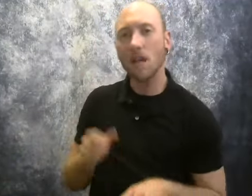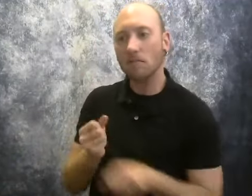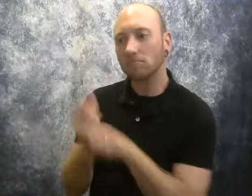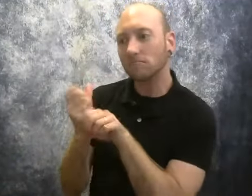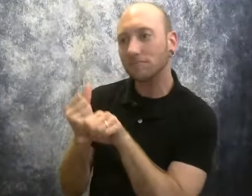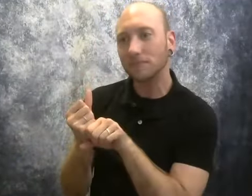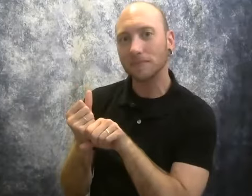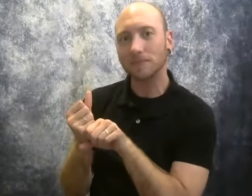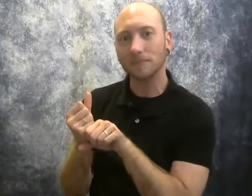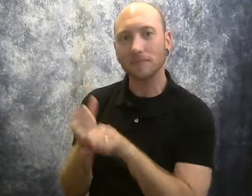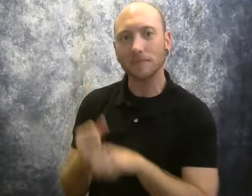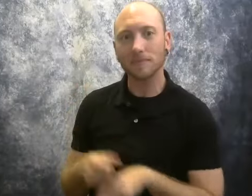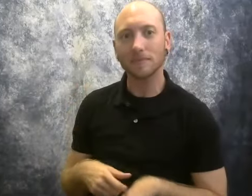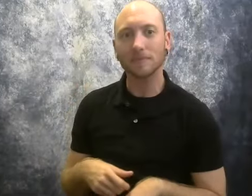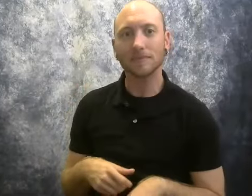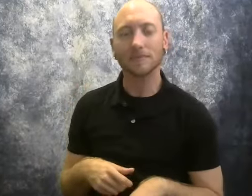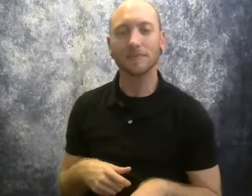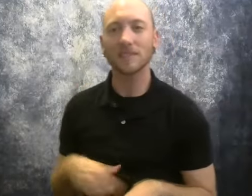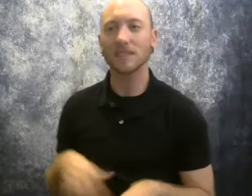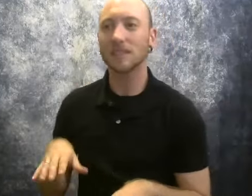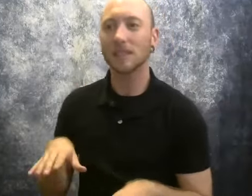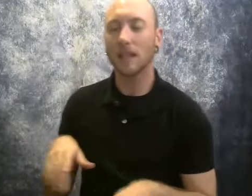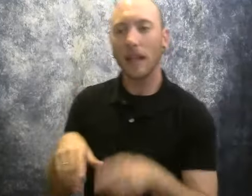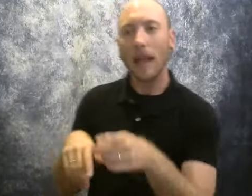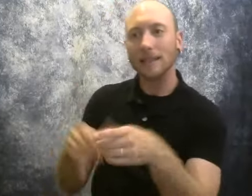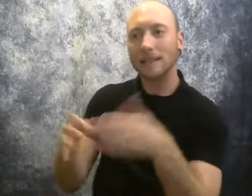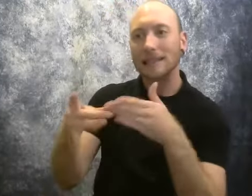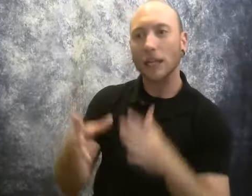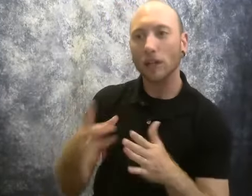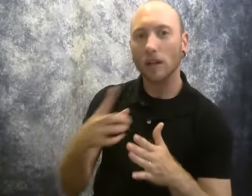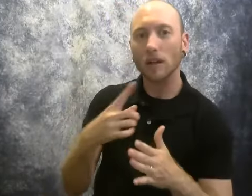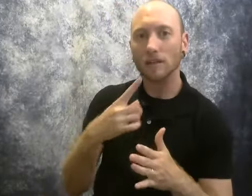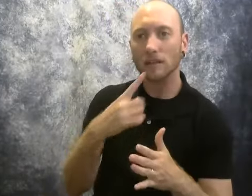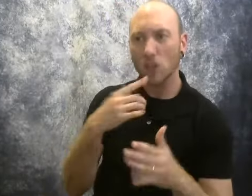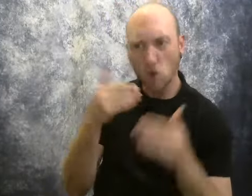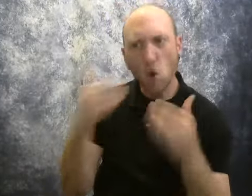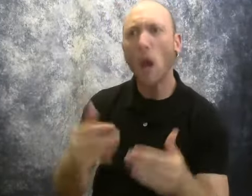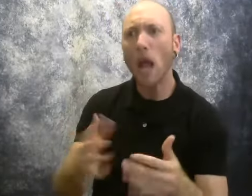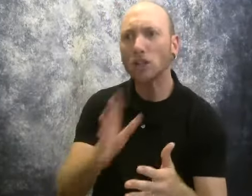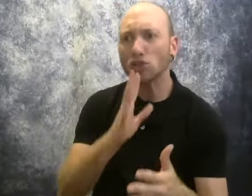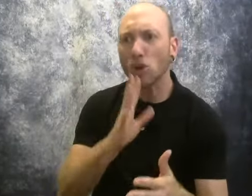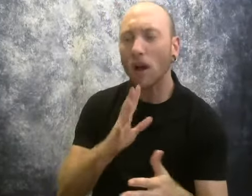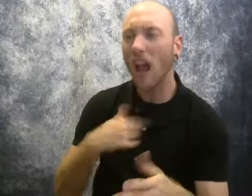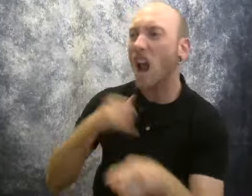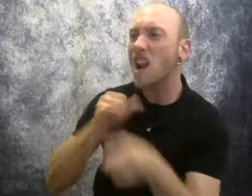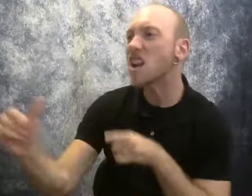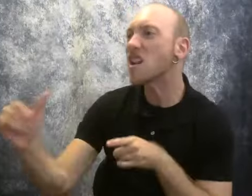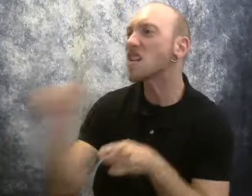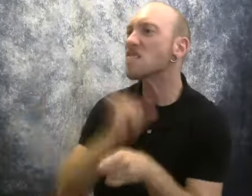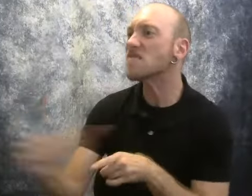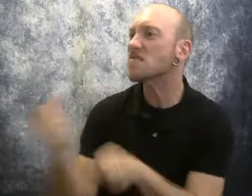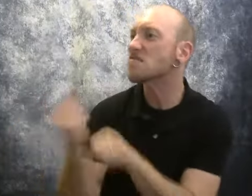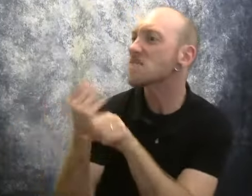it. And he really pestered me. He said, no, tell her off. Tell her how you really feel. And I was swearing. I was